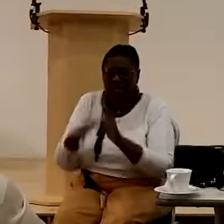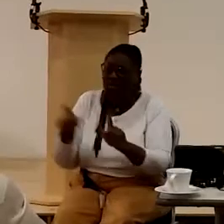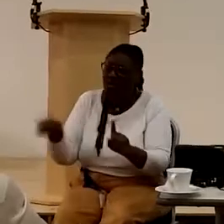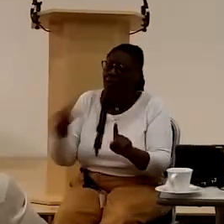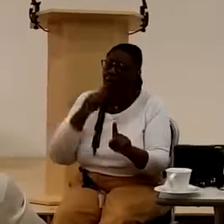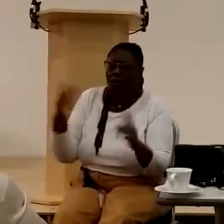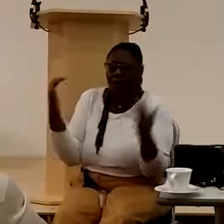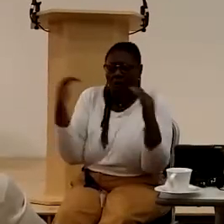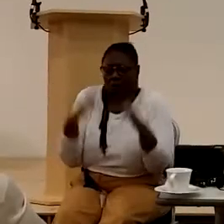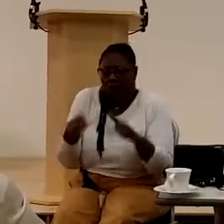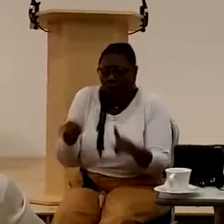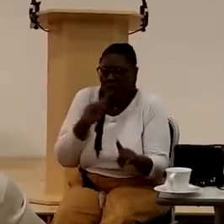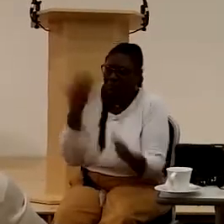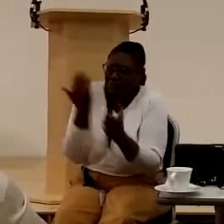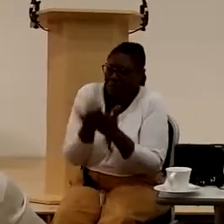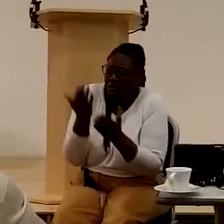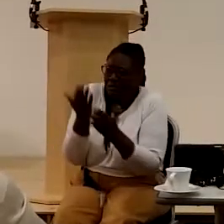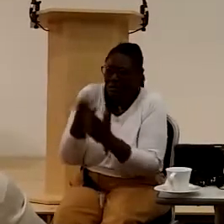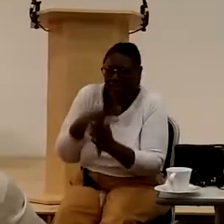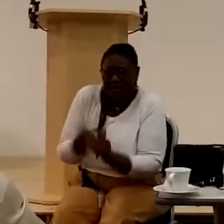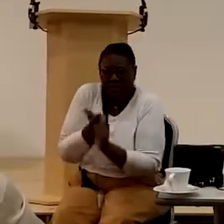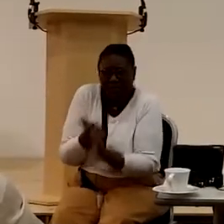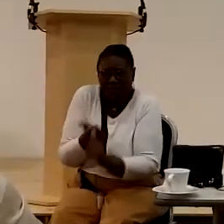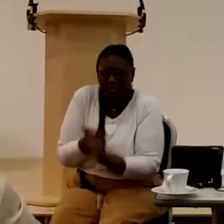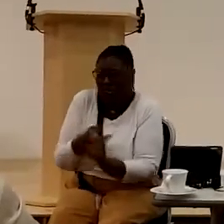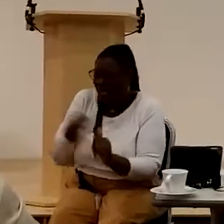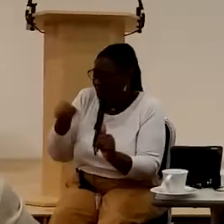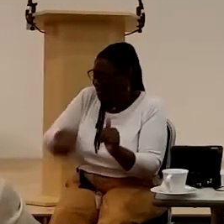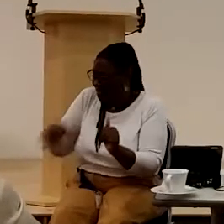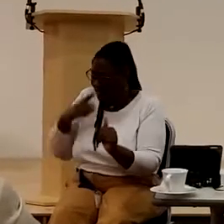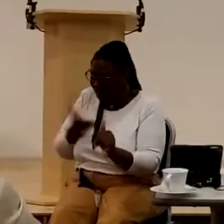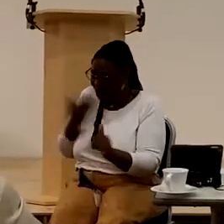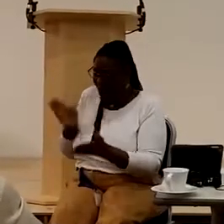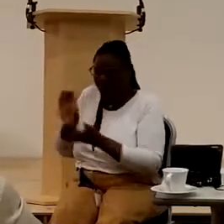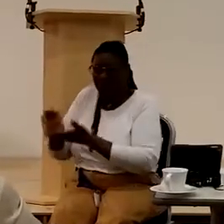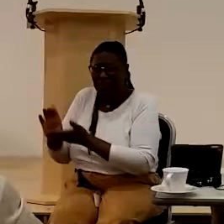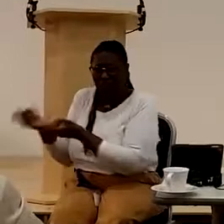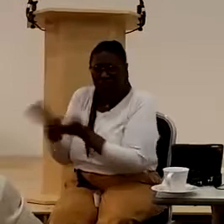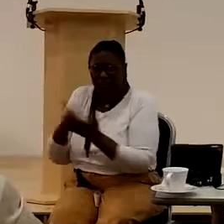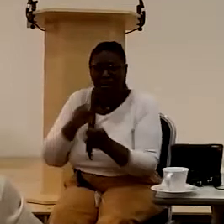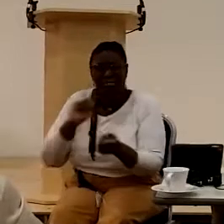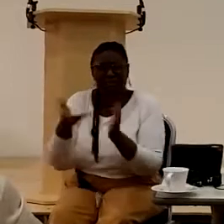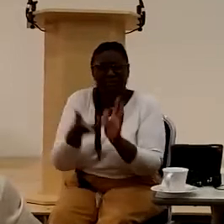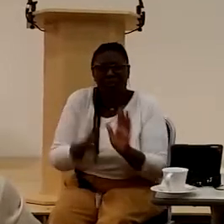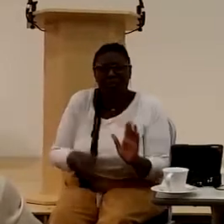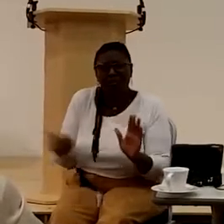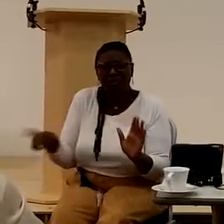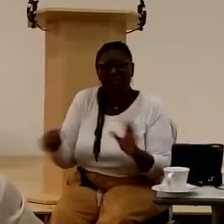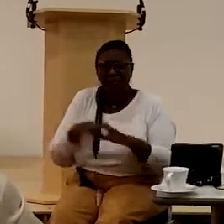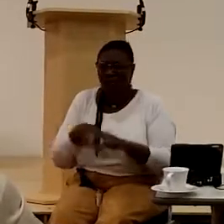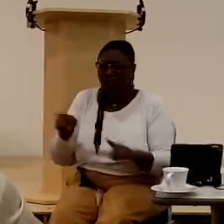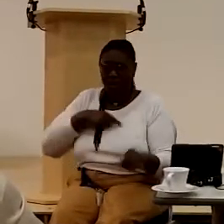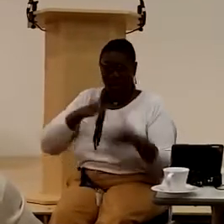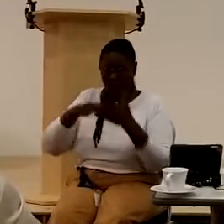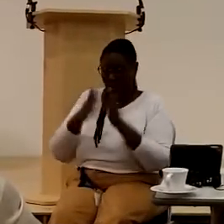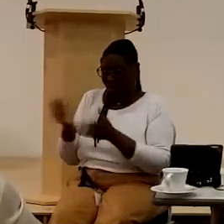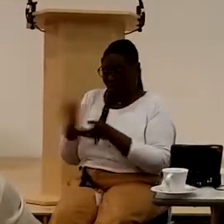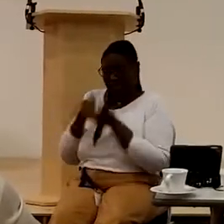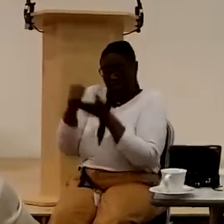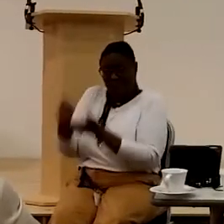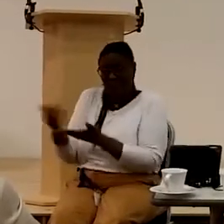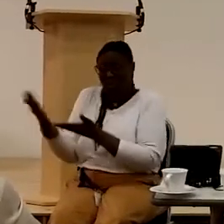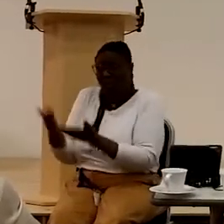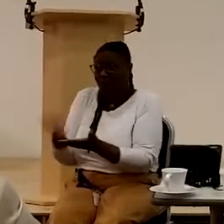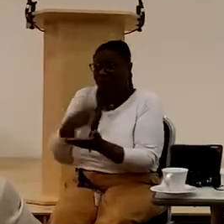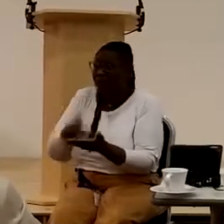are overwhelmed by demand for support, but they're not funded to provide, and with nowhere to signpost people to, because the support services